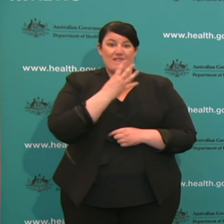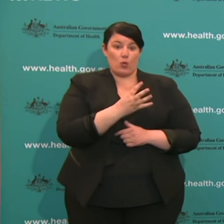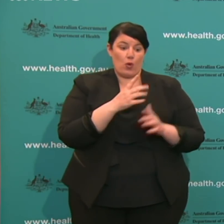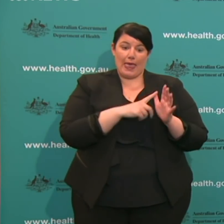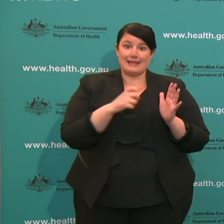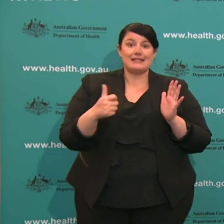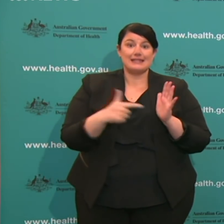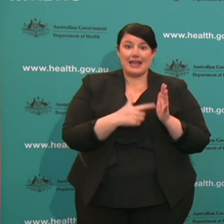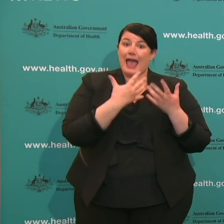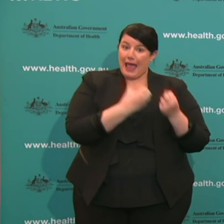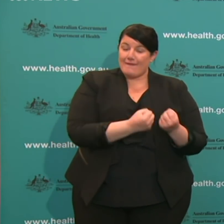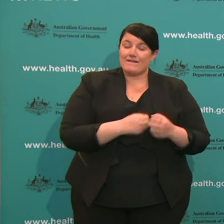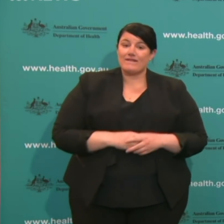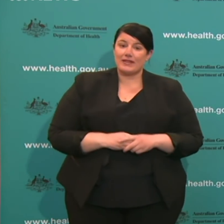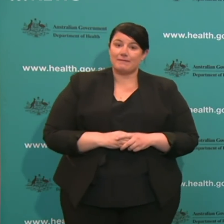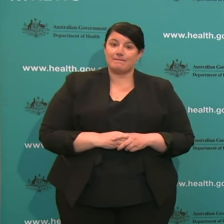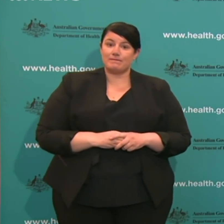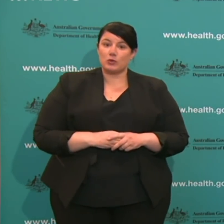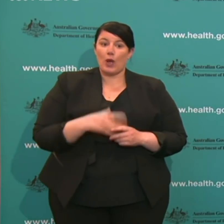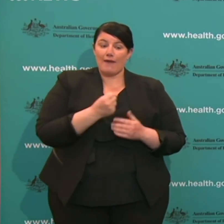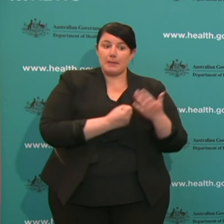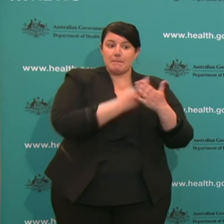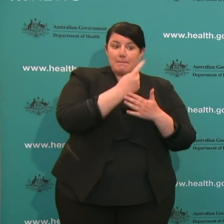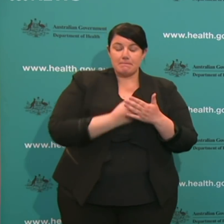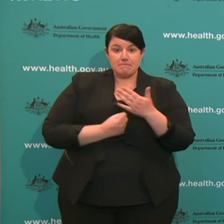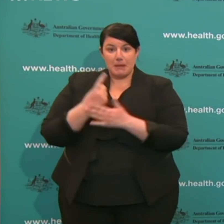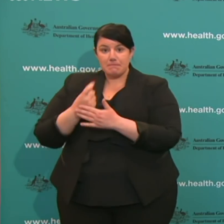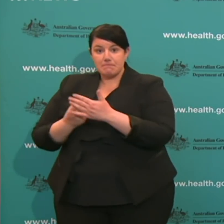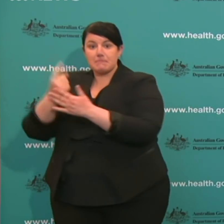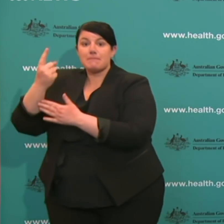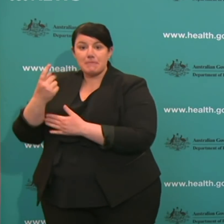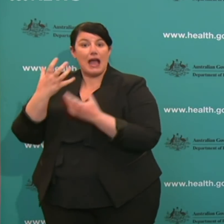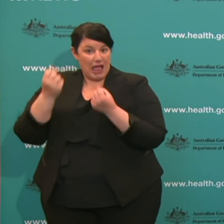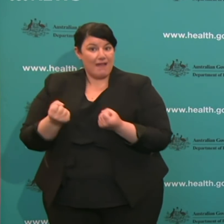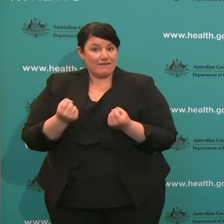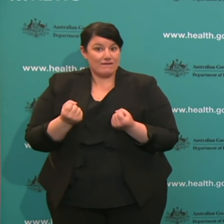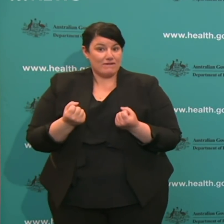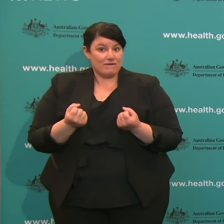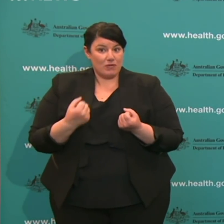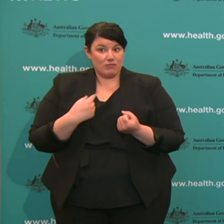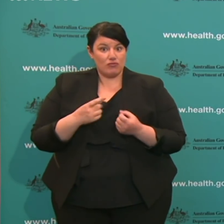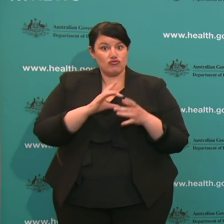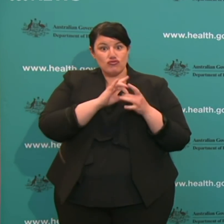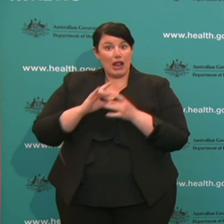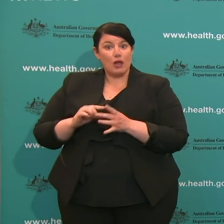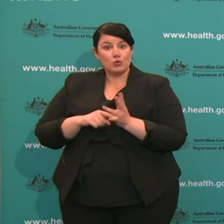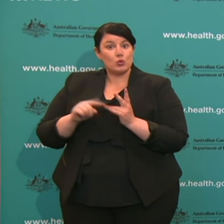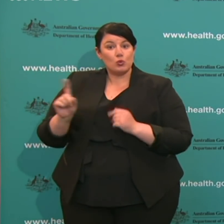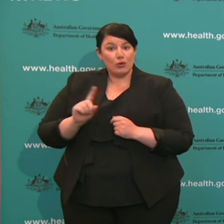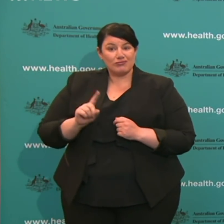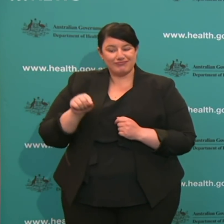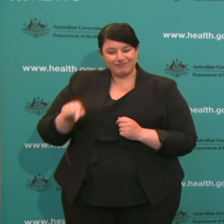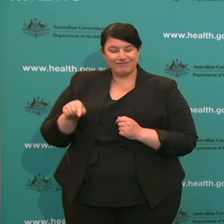So we have had isolated cases of COVID-19 already related to